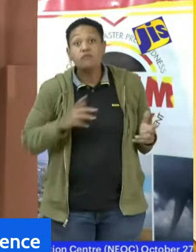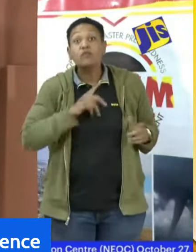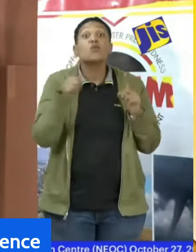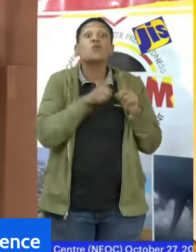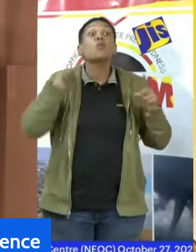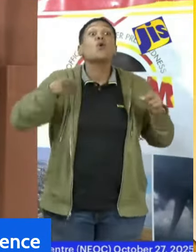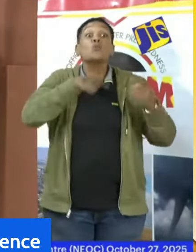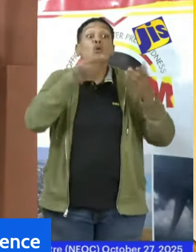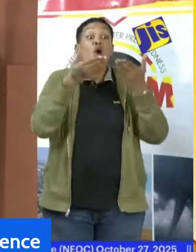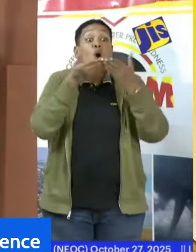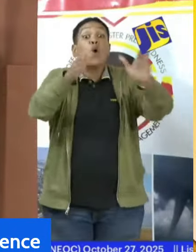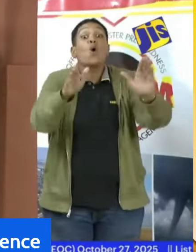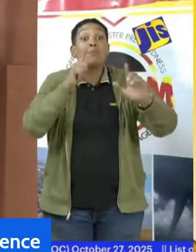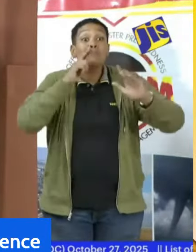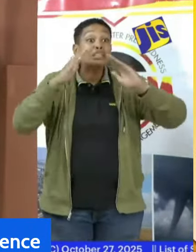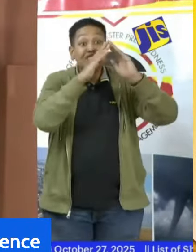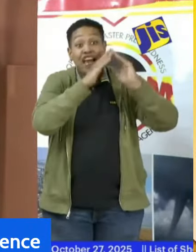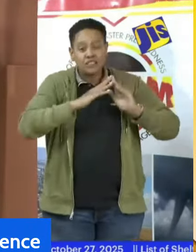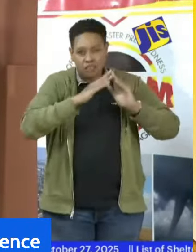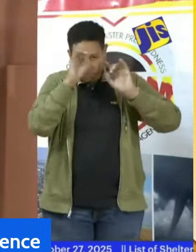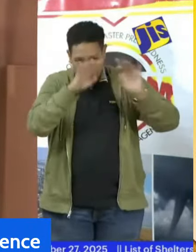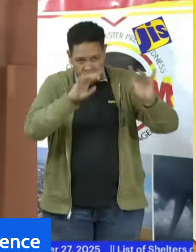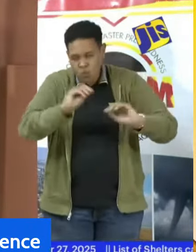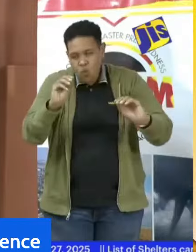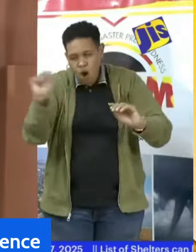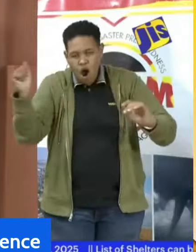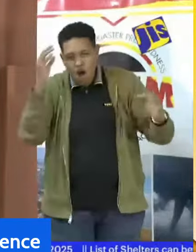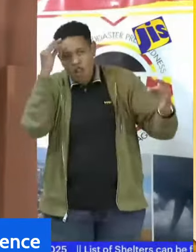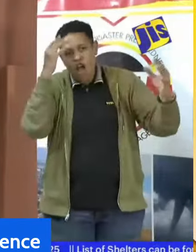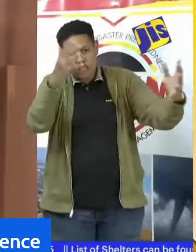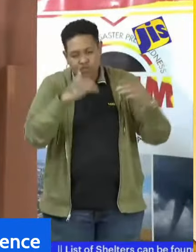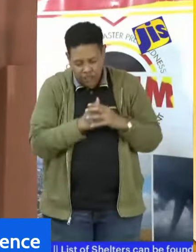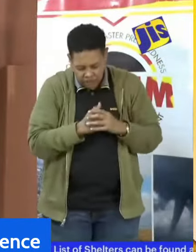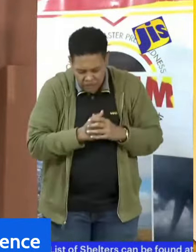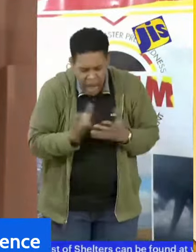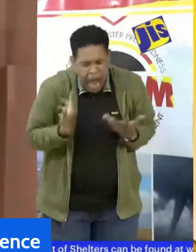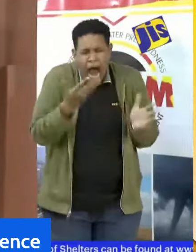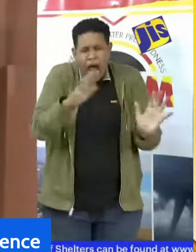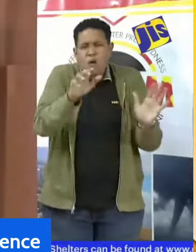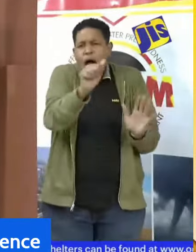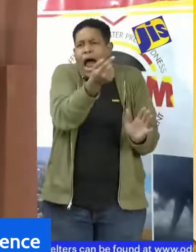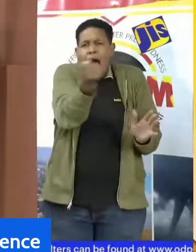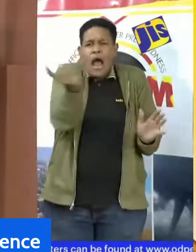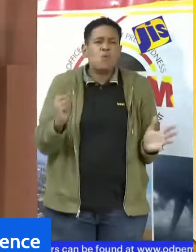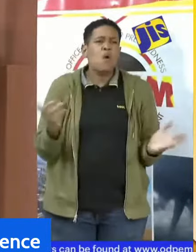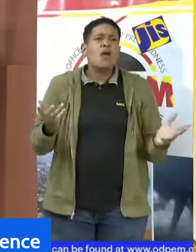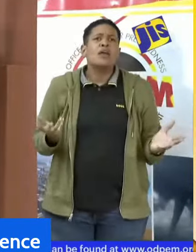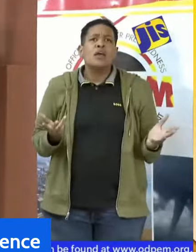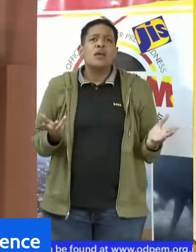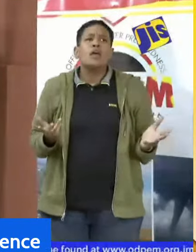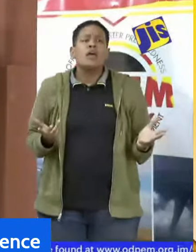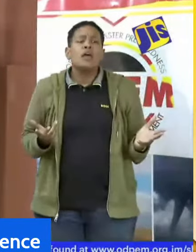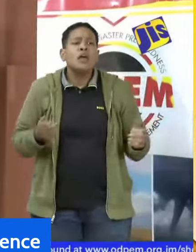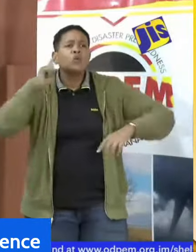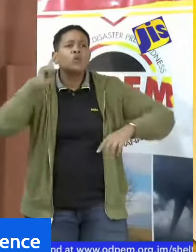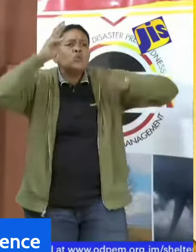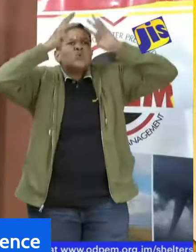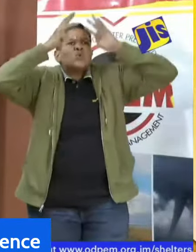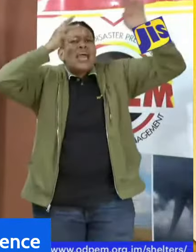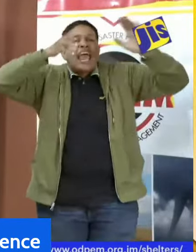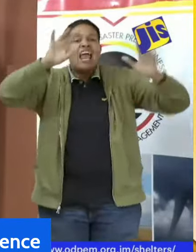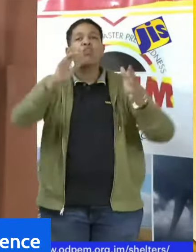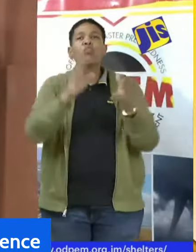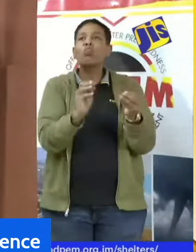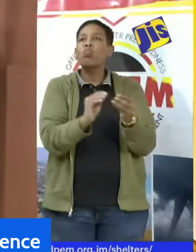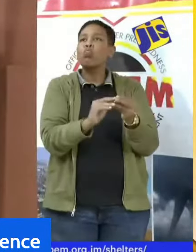we open the shelters. So I don't want anybody to create the